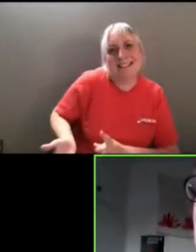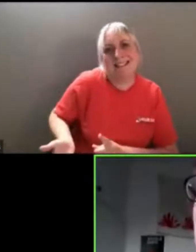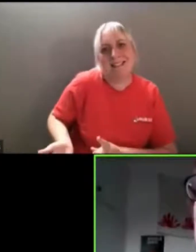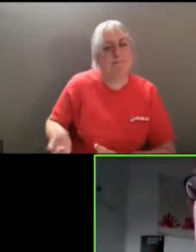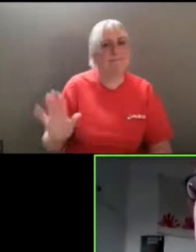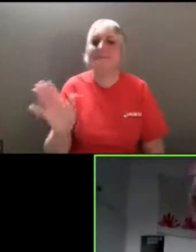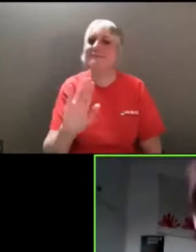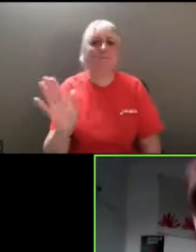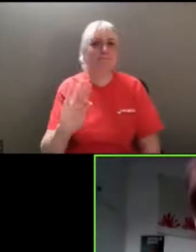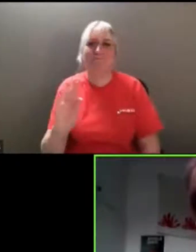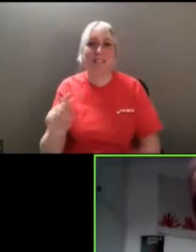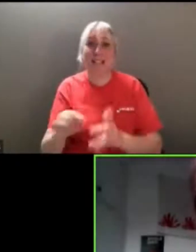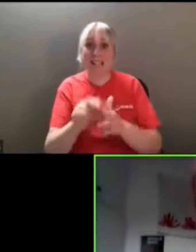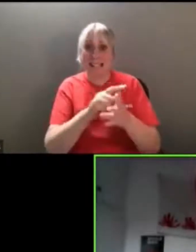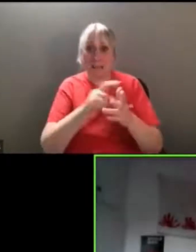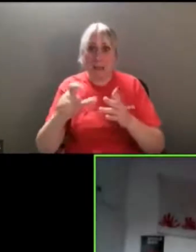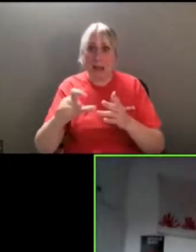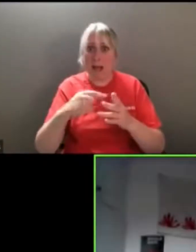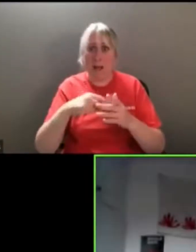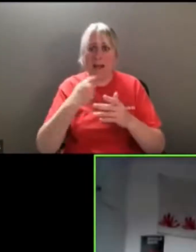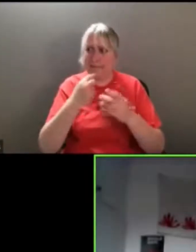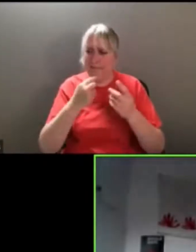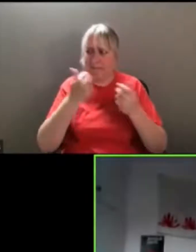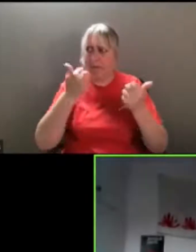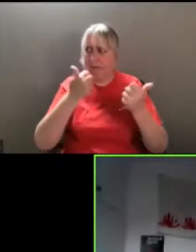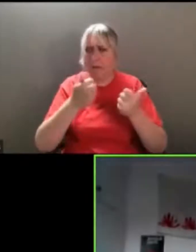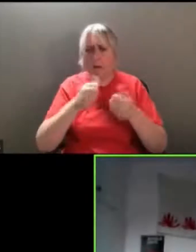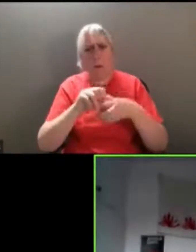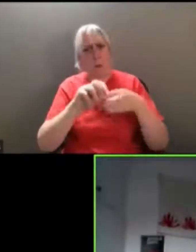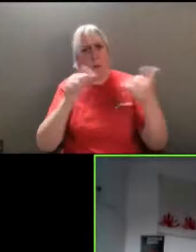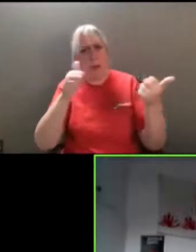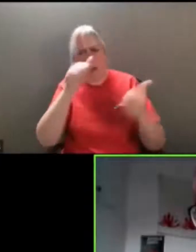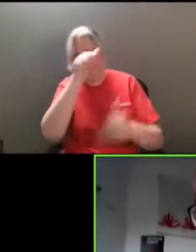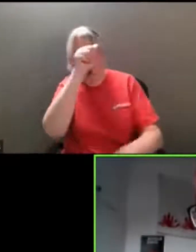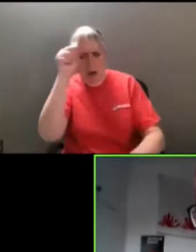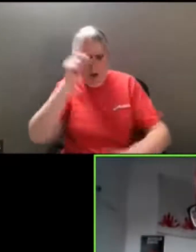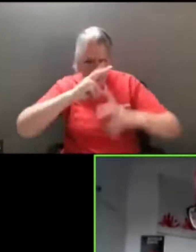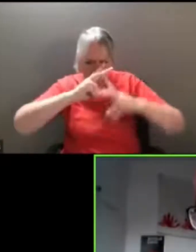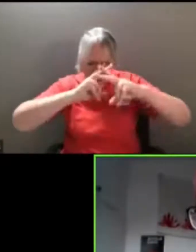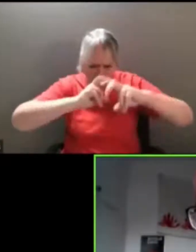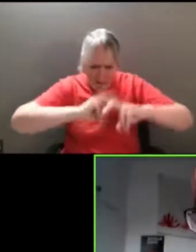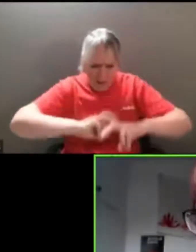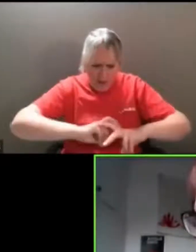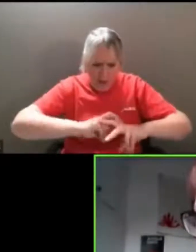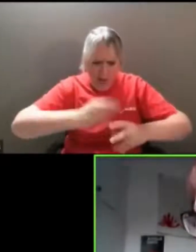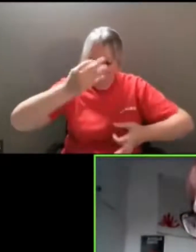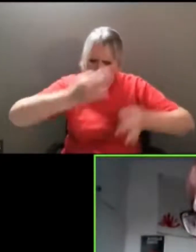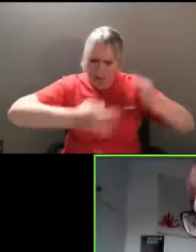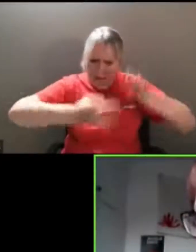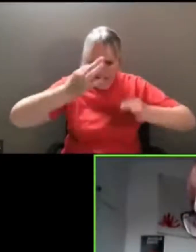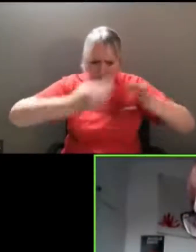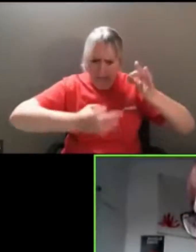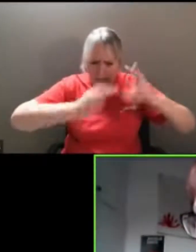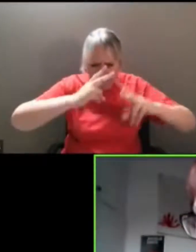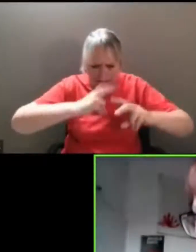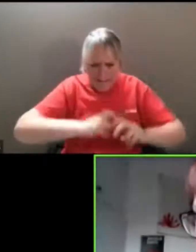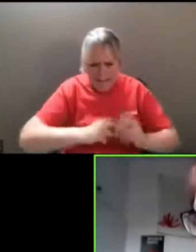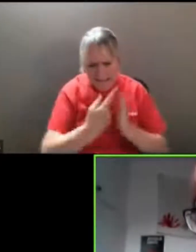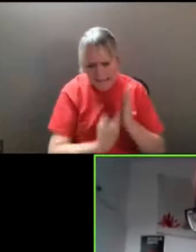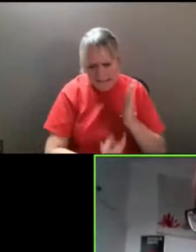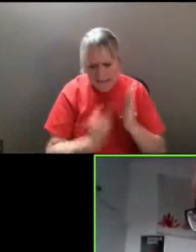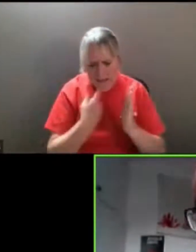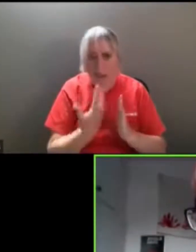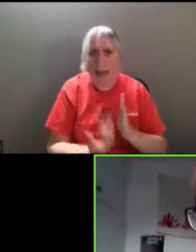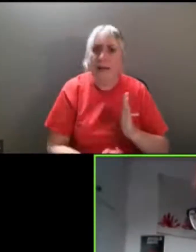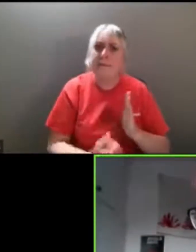actually we have quite a thought through analysis behind what we do, a political analysis, and I wanted, I suppose,